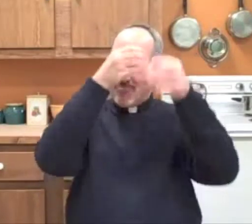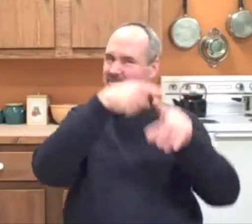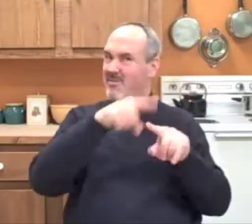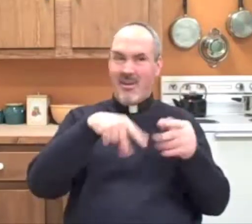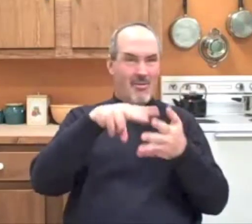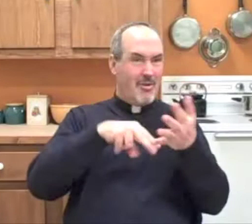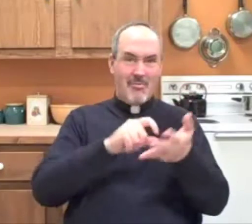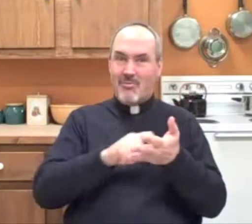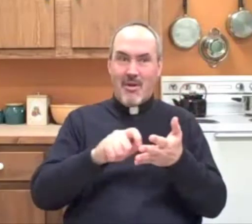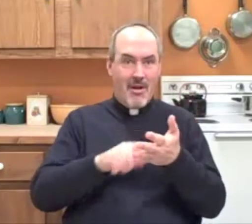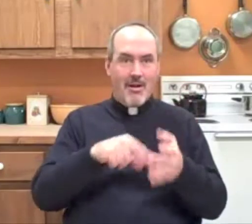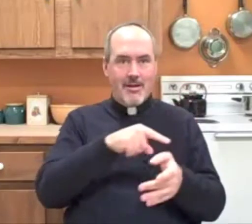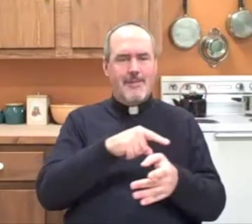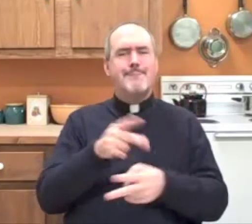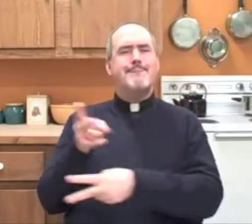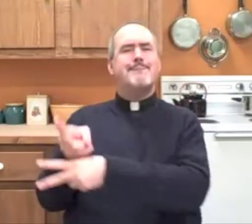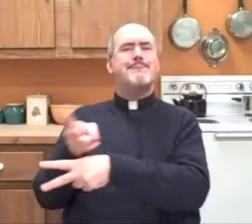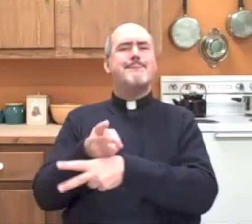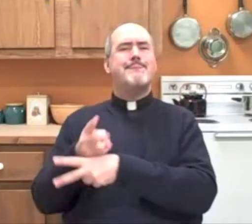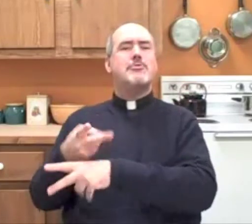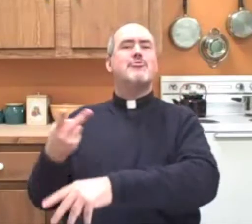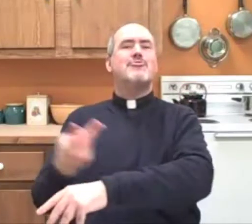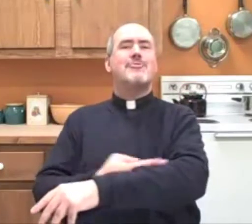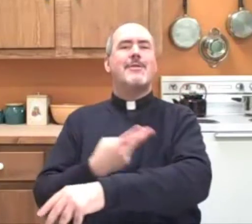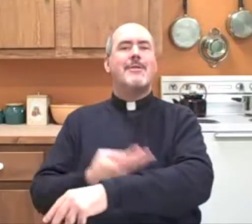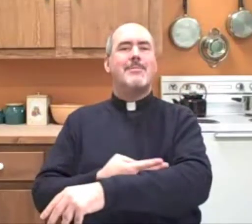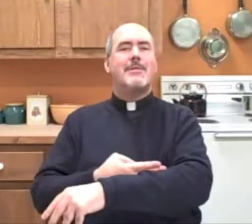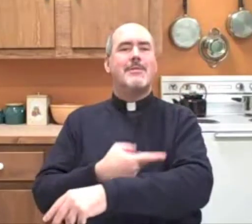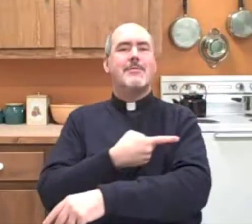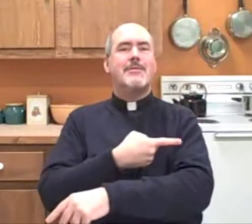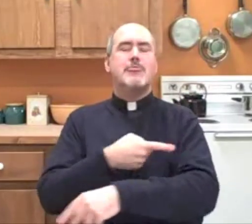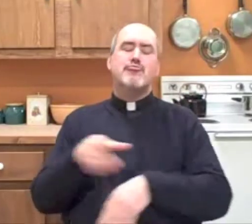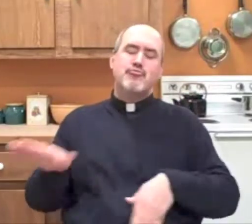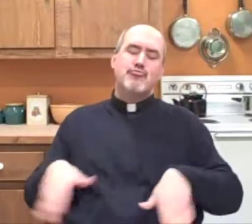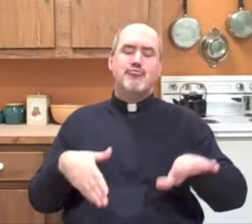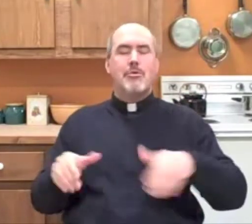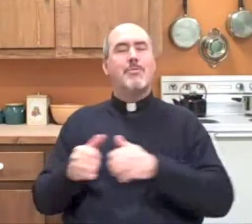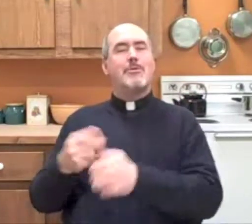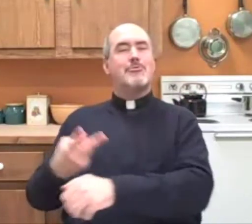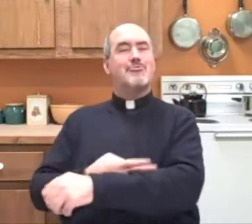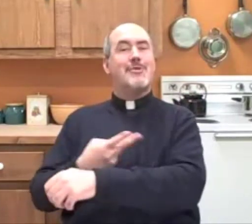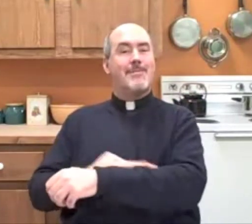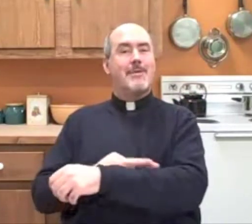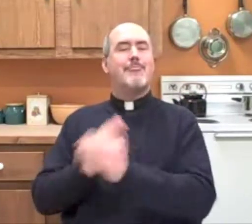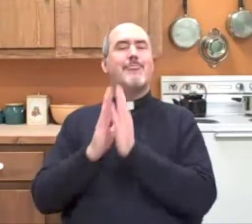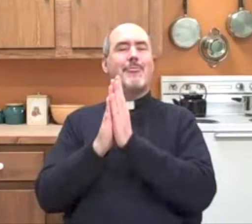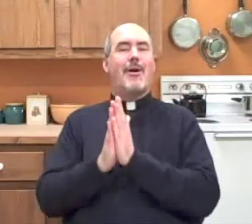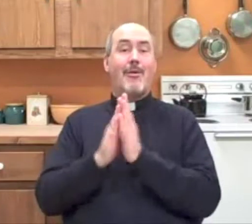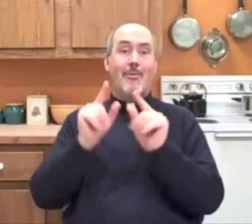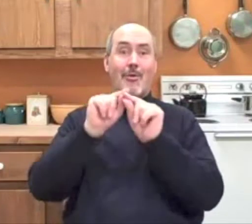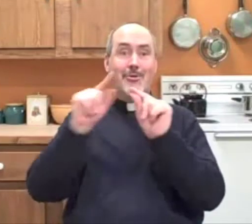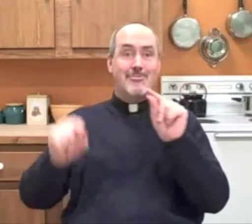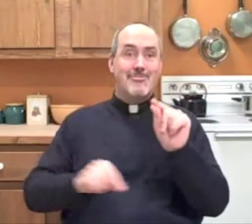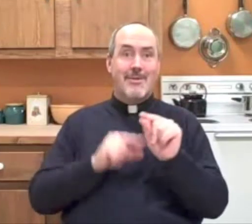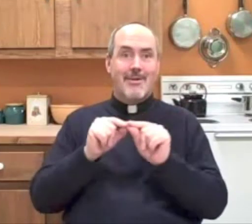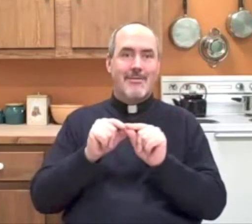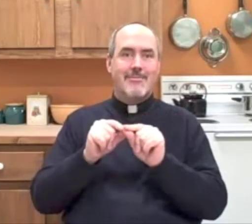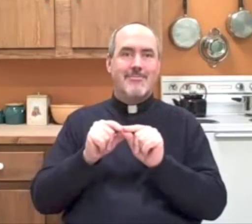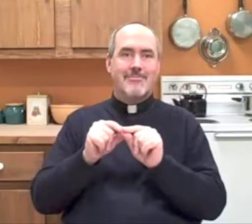She wasn't very intelligent and she was illiterate, so she tended to take care of the flocks of sheep. One day, while walking